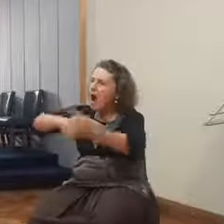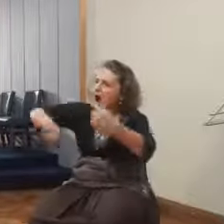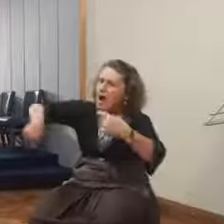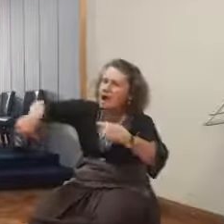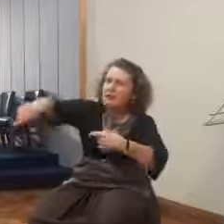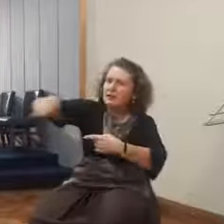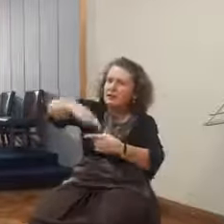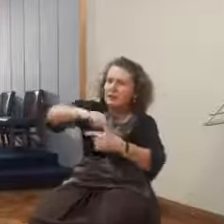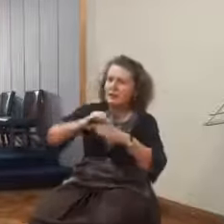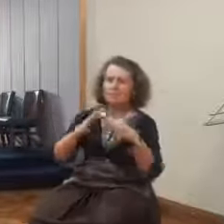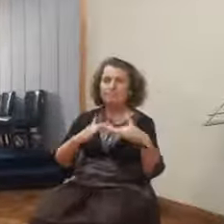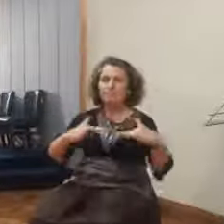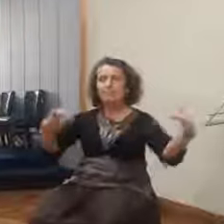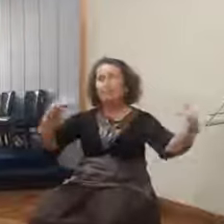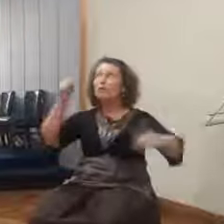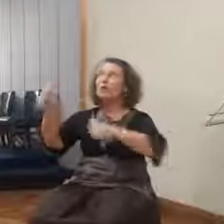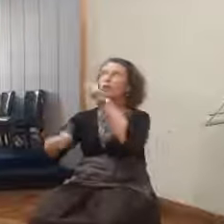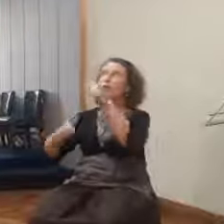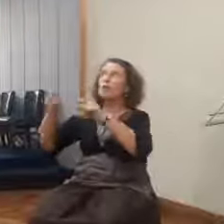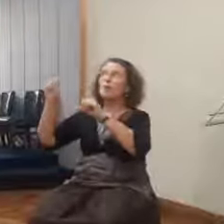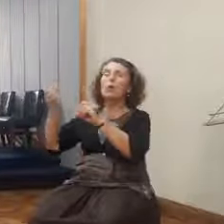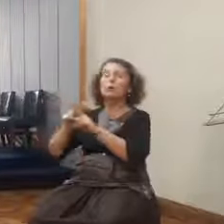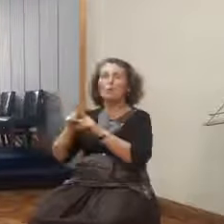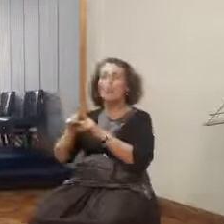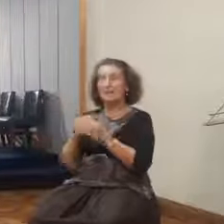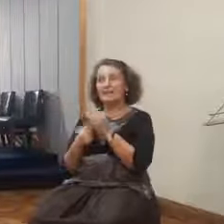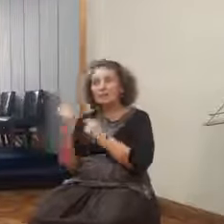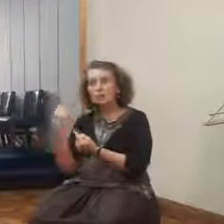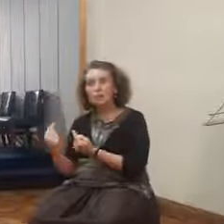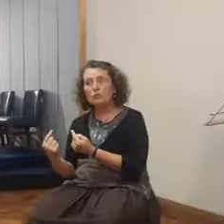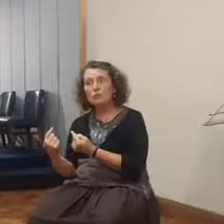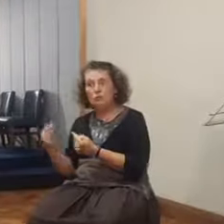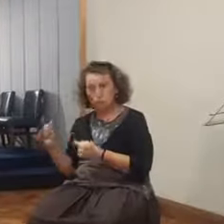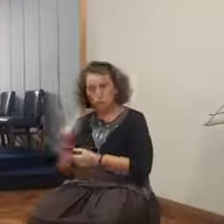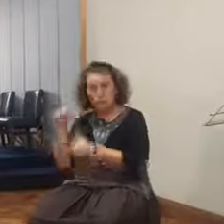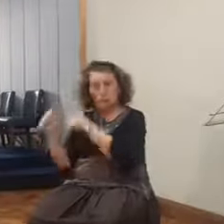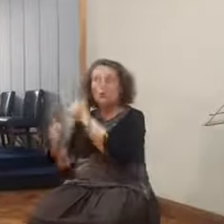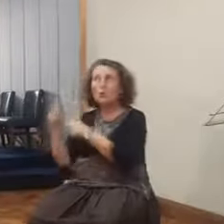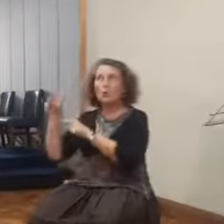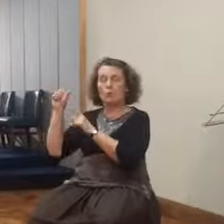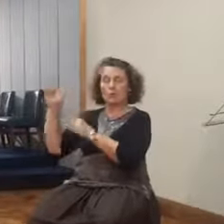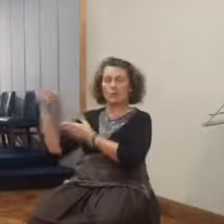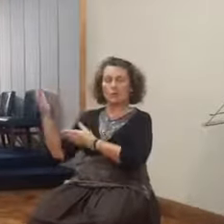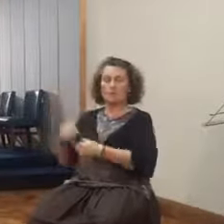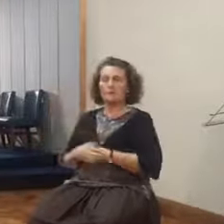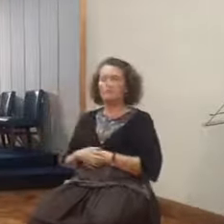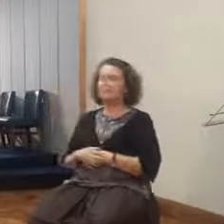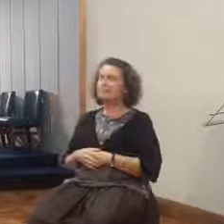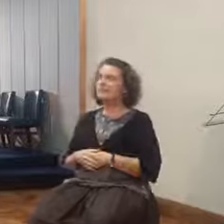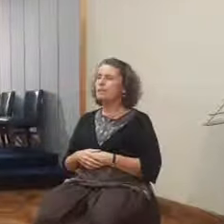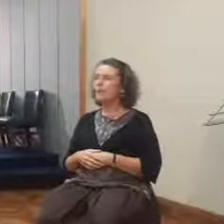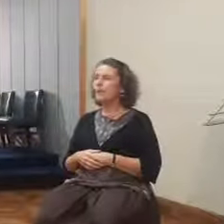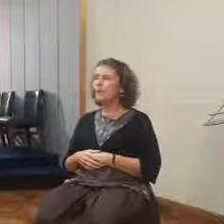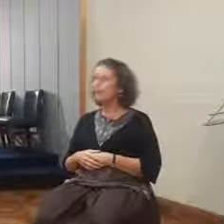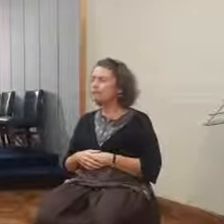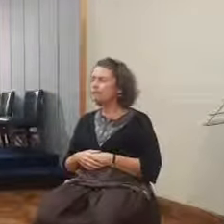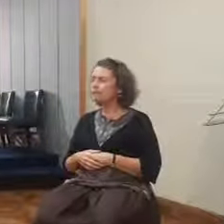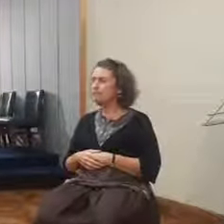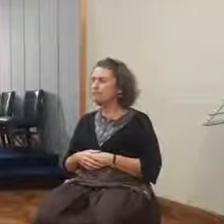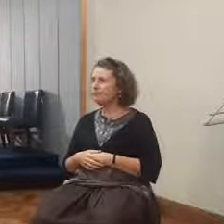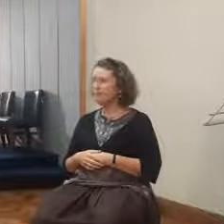also. An overall theme I think we can trace through the psalm is the genuinely appreciative